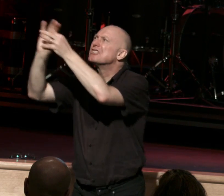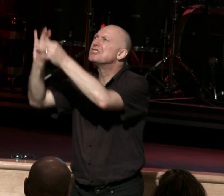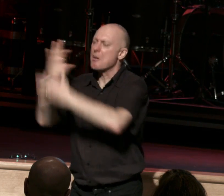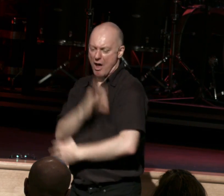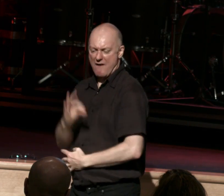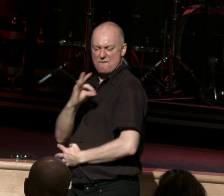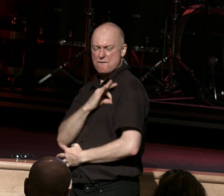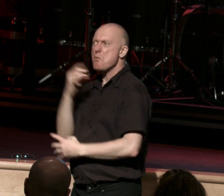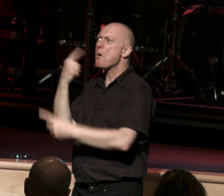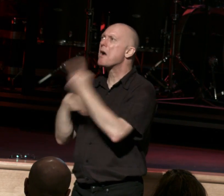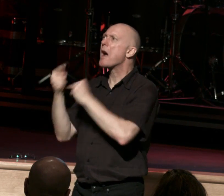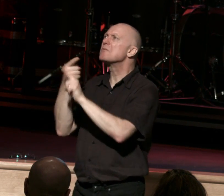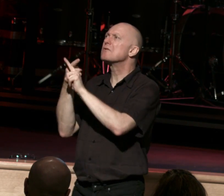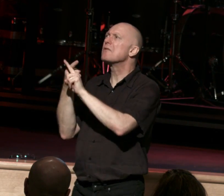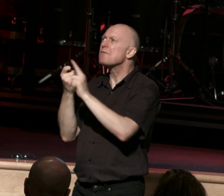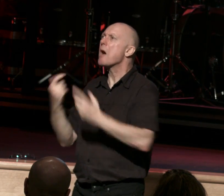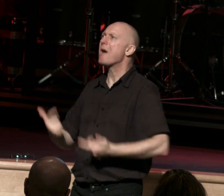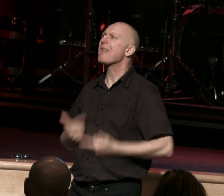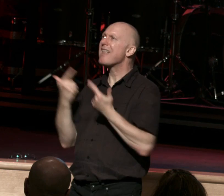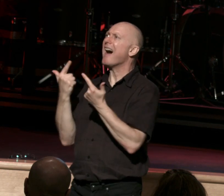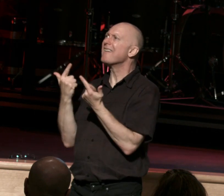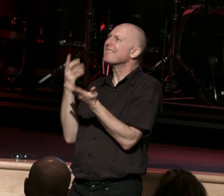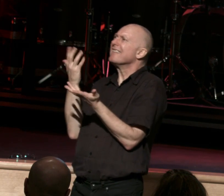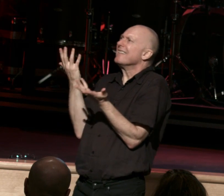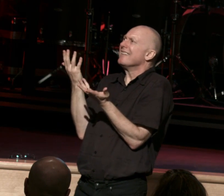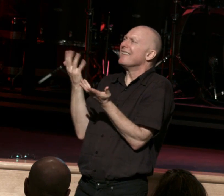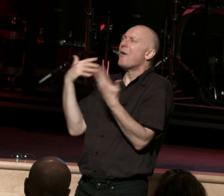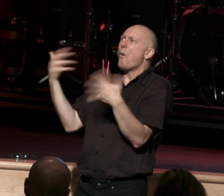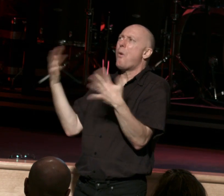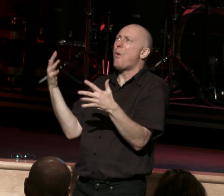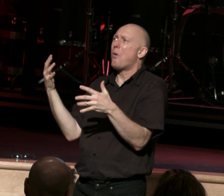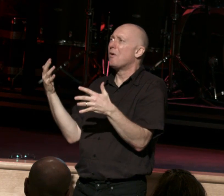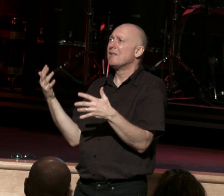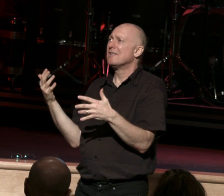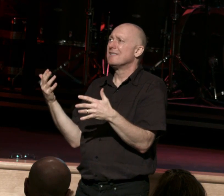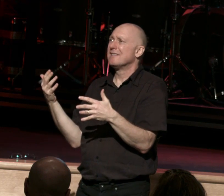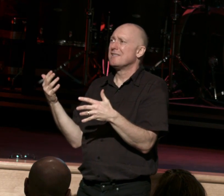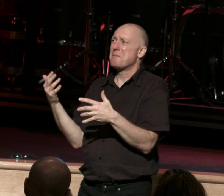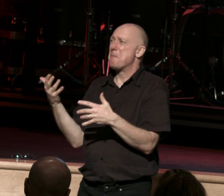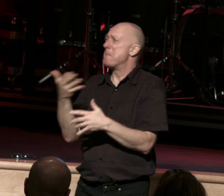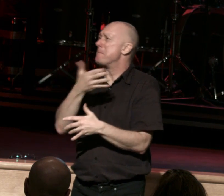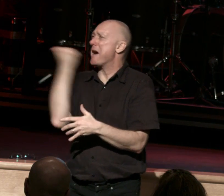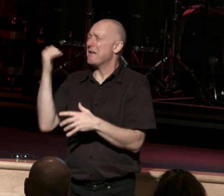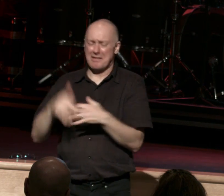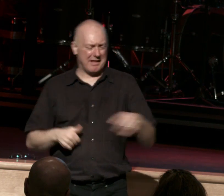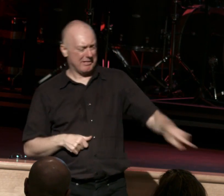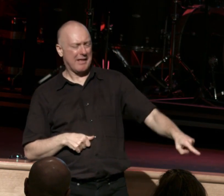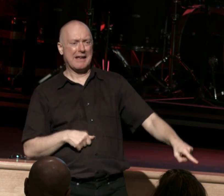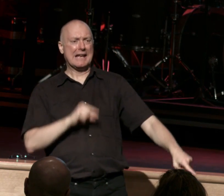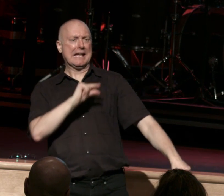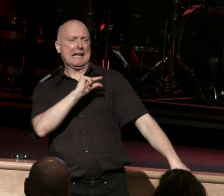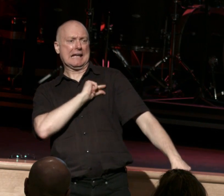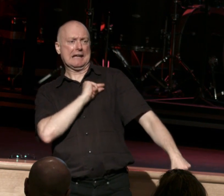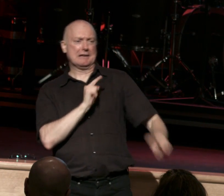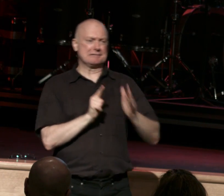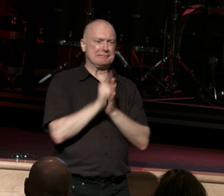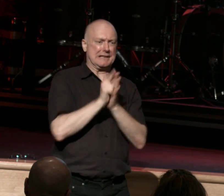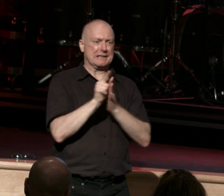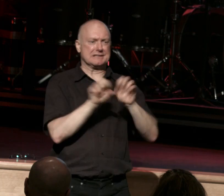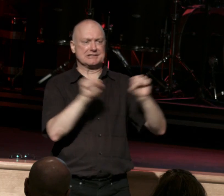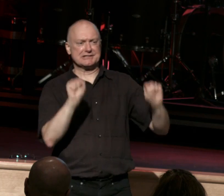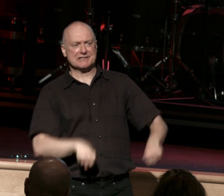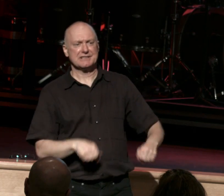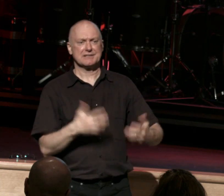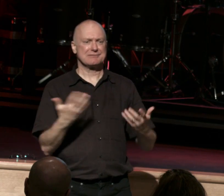And the fruitfulness that comes from a life operating in that will be way, way more ever than a guilt-produced